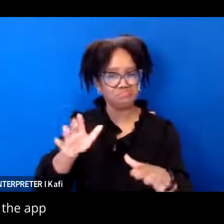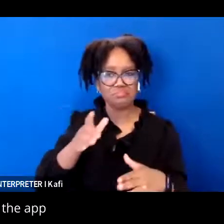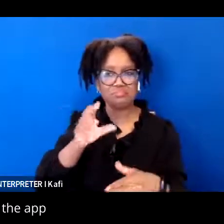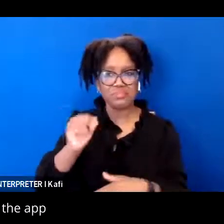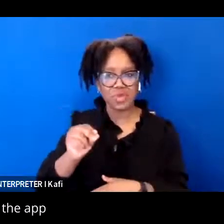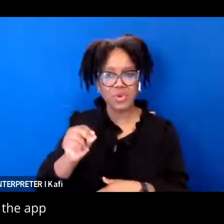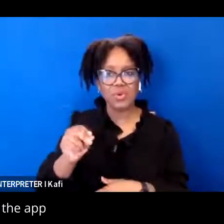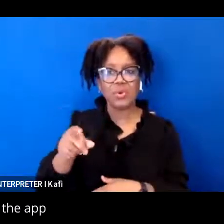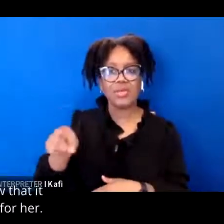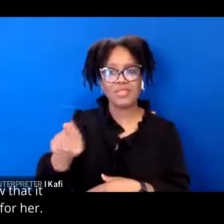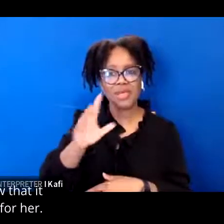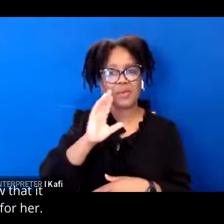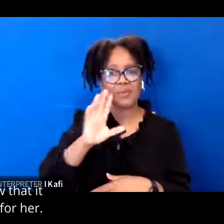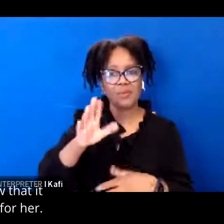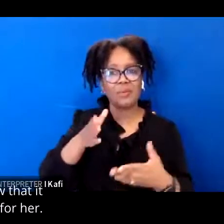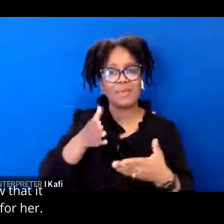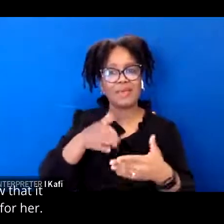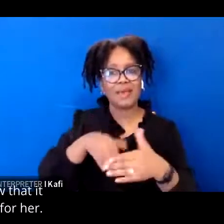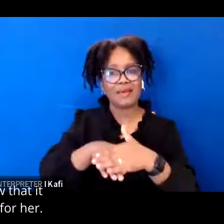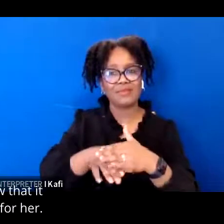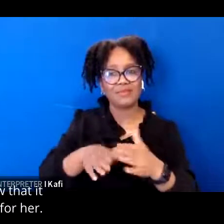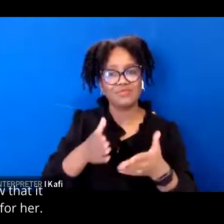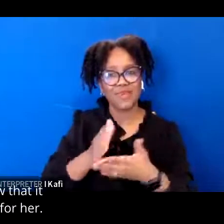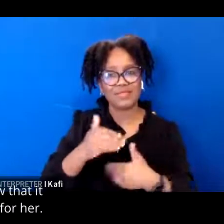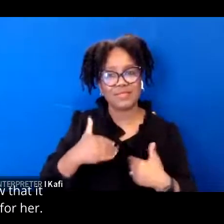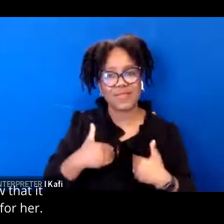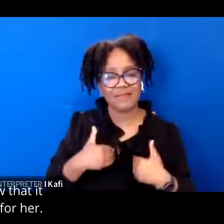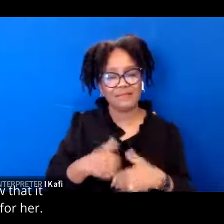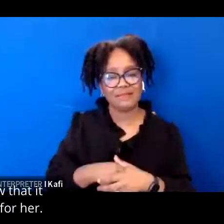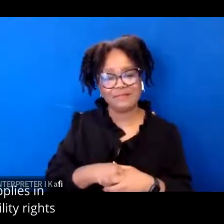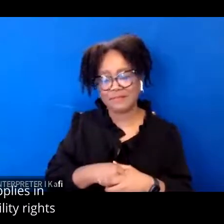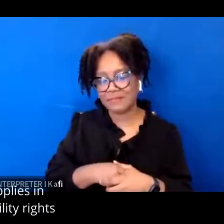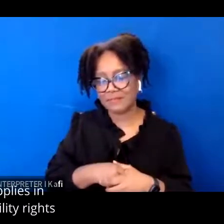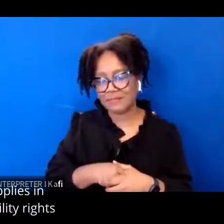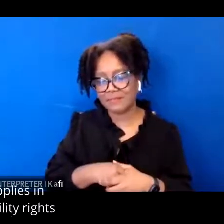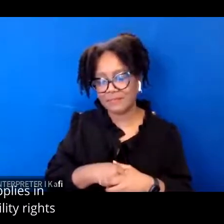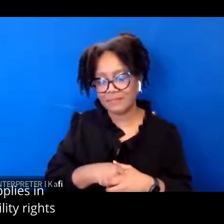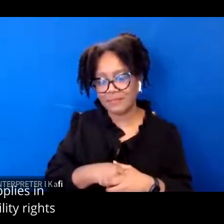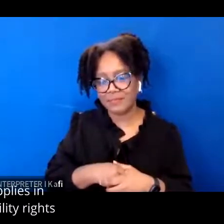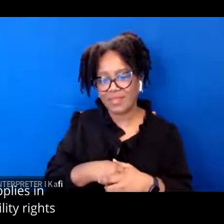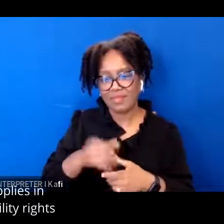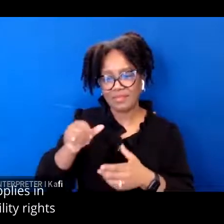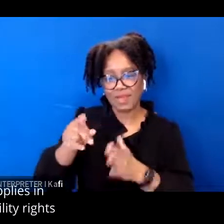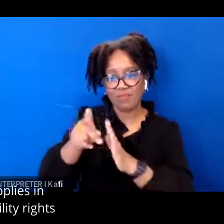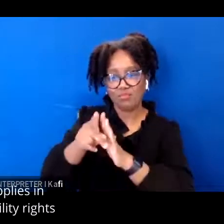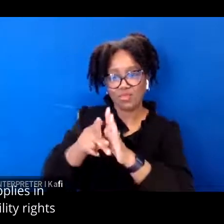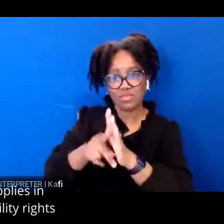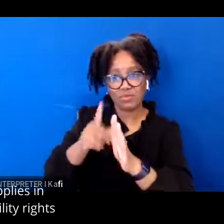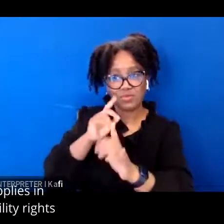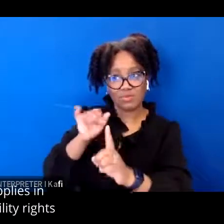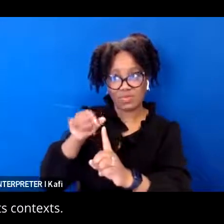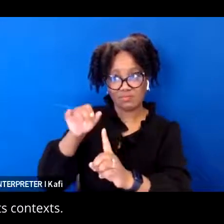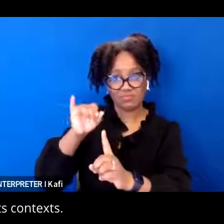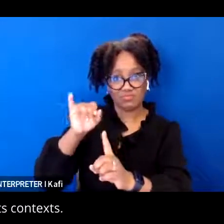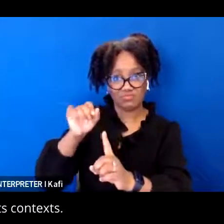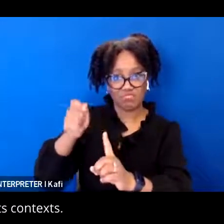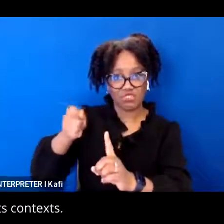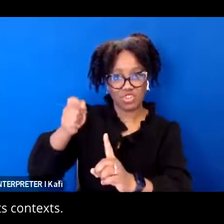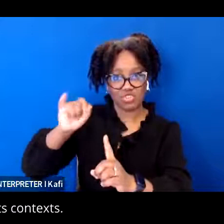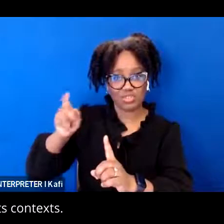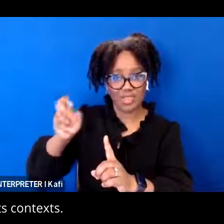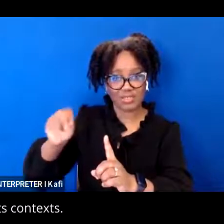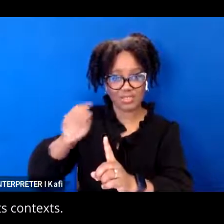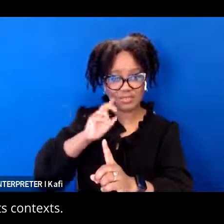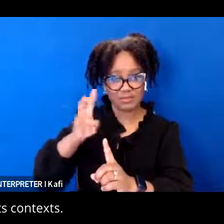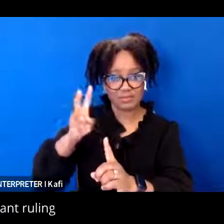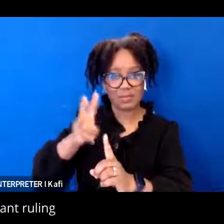downloading the app in order to show that it wasn't working for her this principle applies in many other disability rights and other civil rights